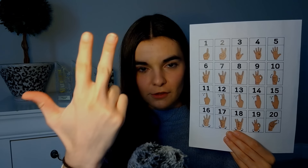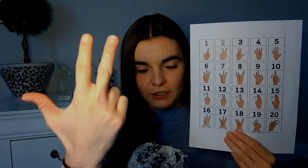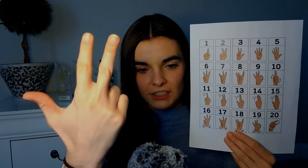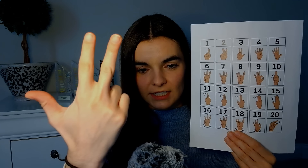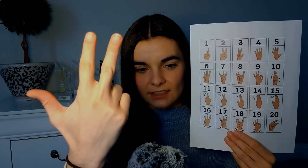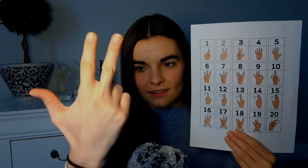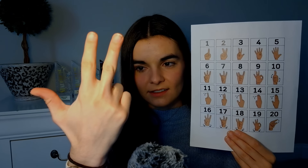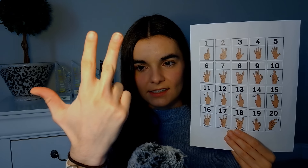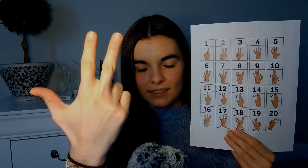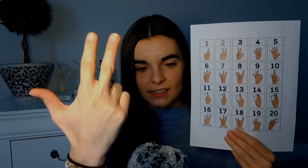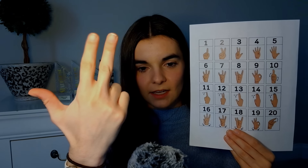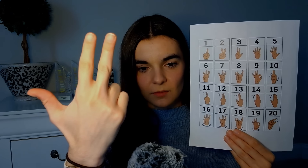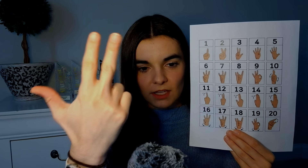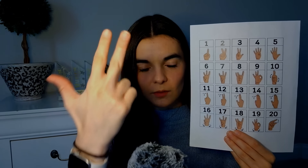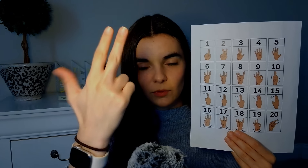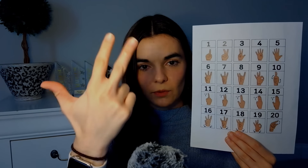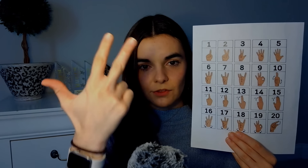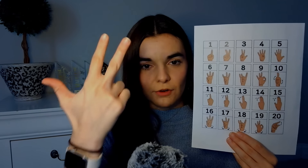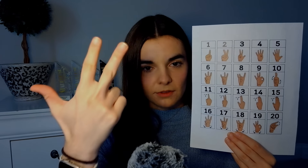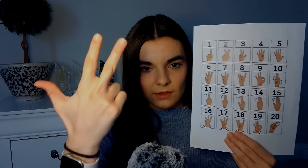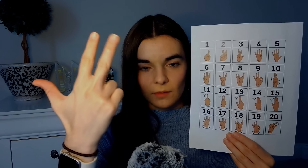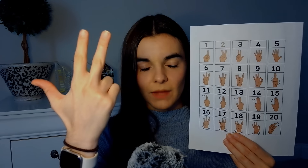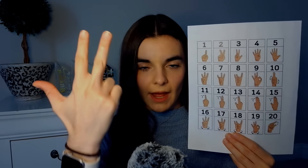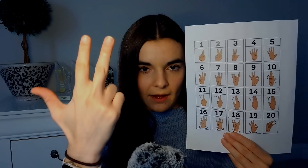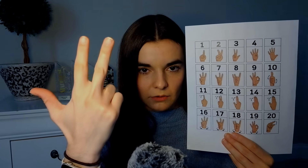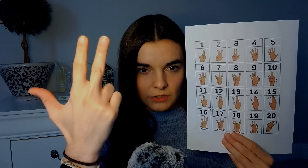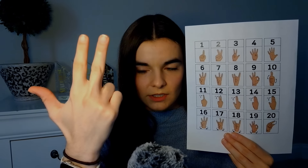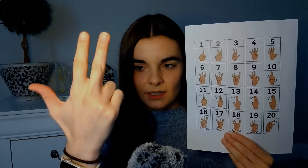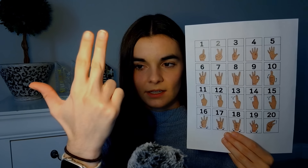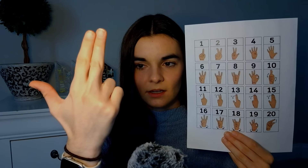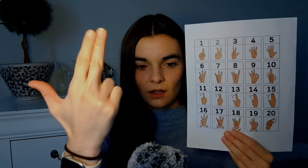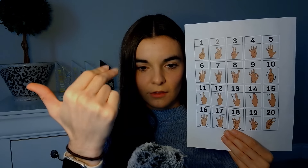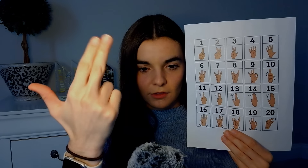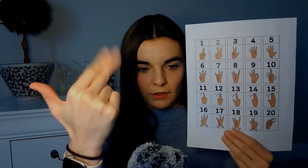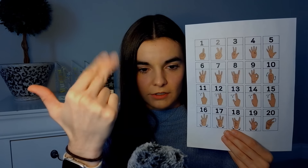13, same thing but with your thumb out. 13.